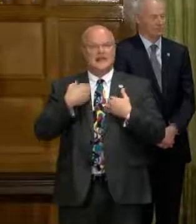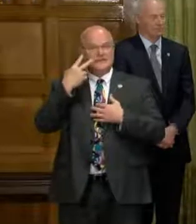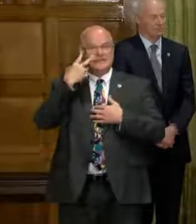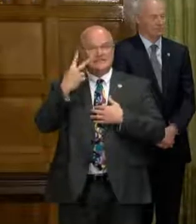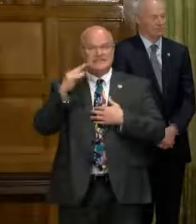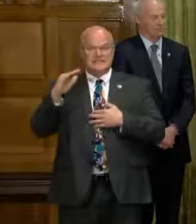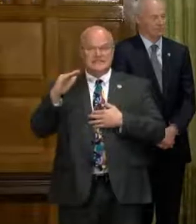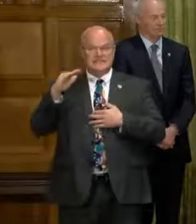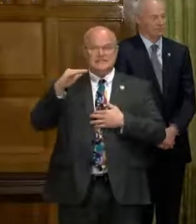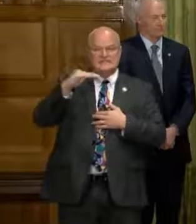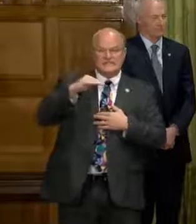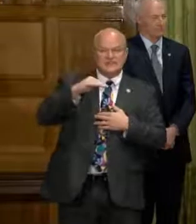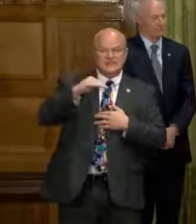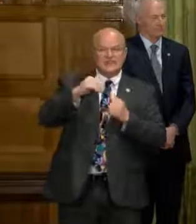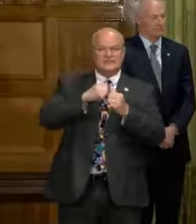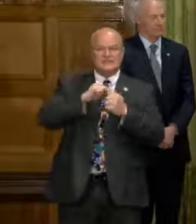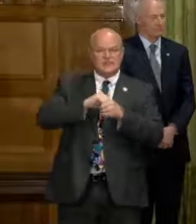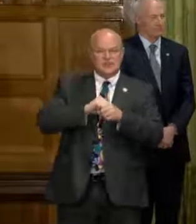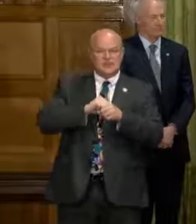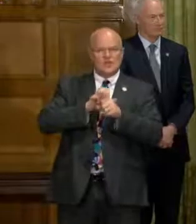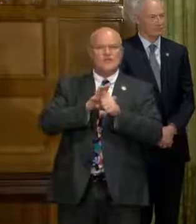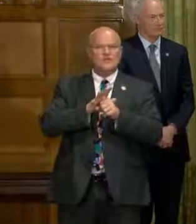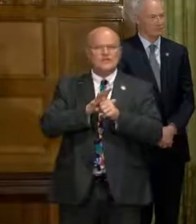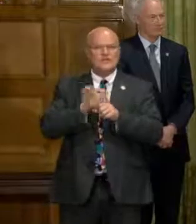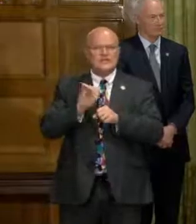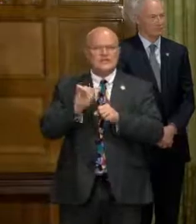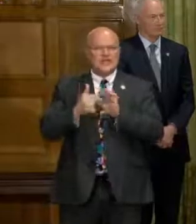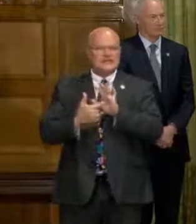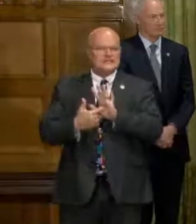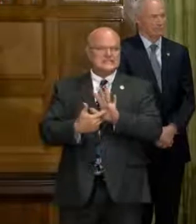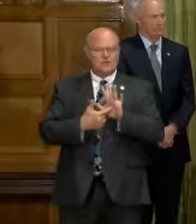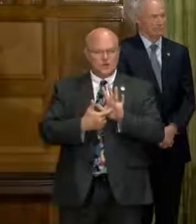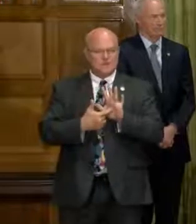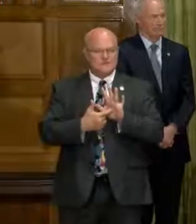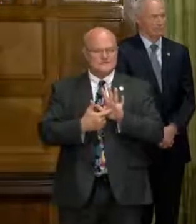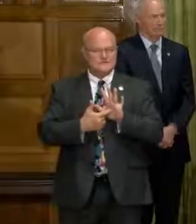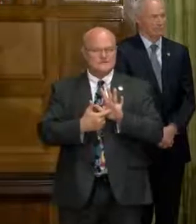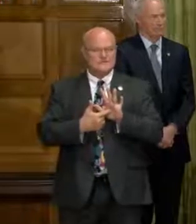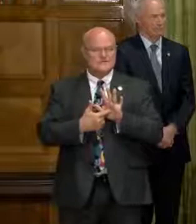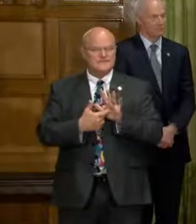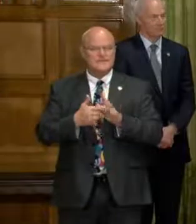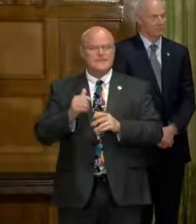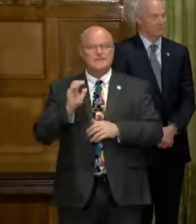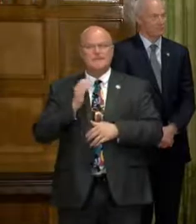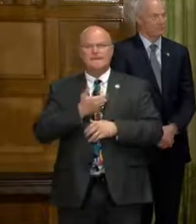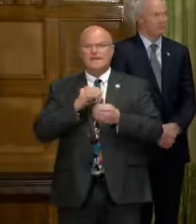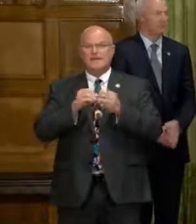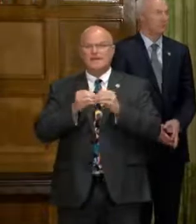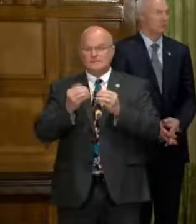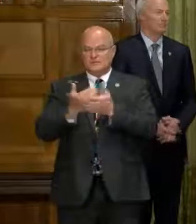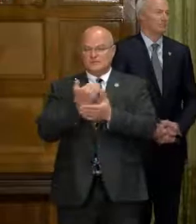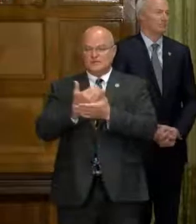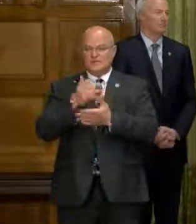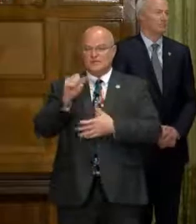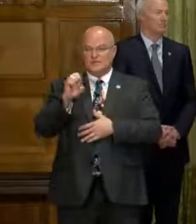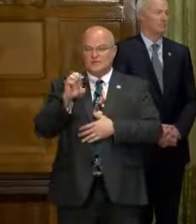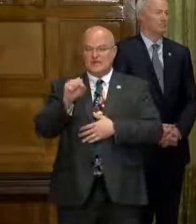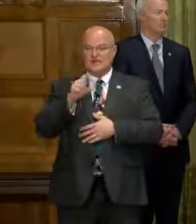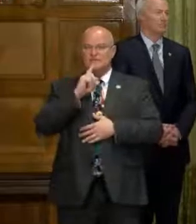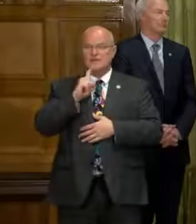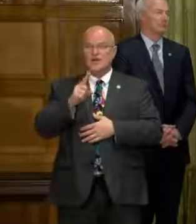seen a decrease in COVID-like syndromes. Our numbers of new cases